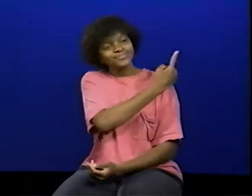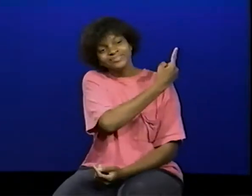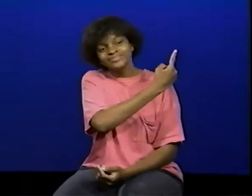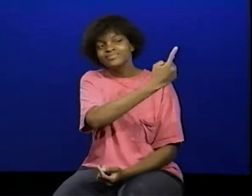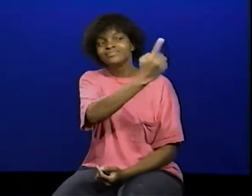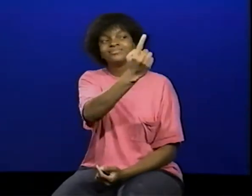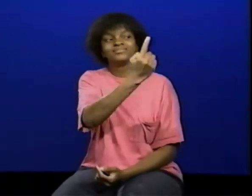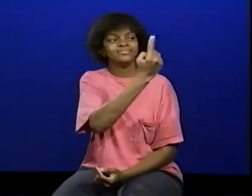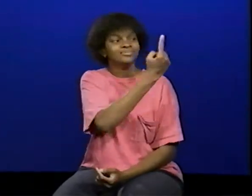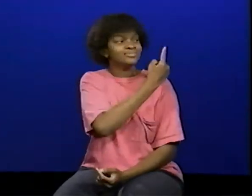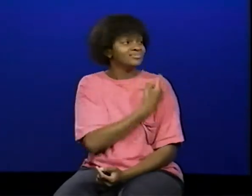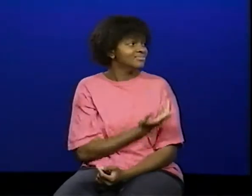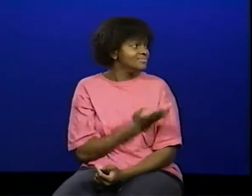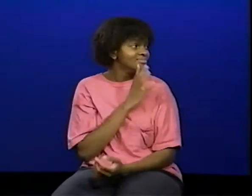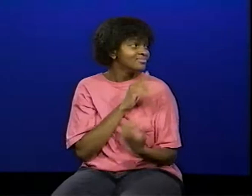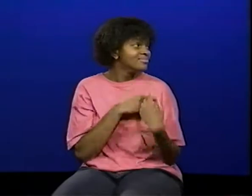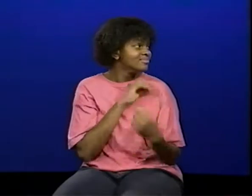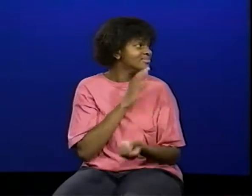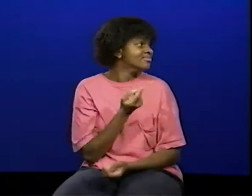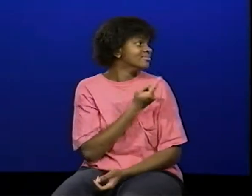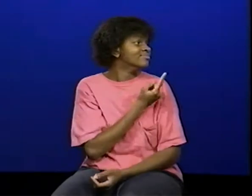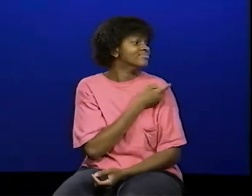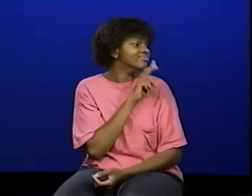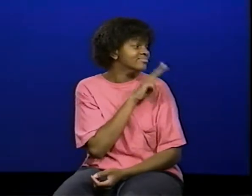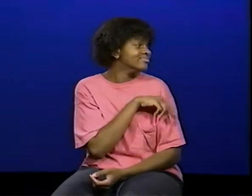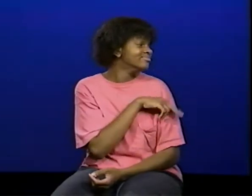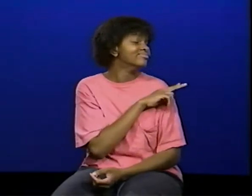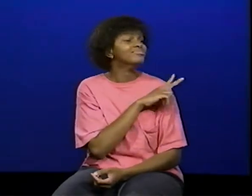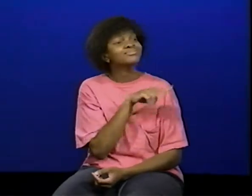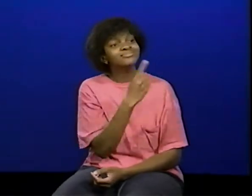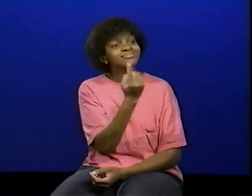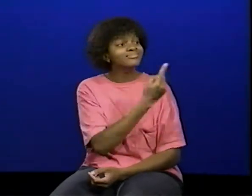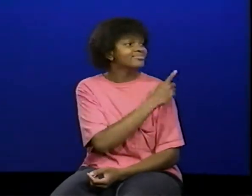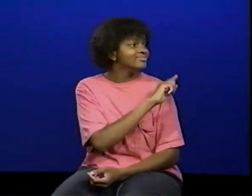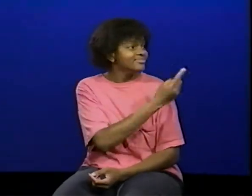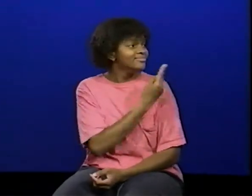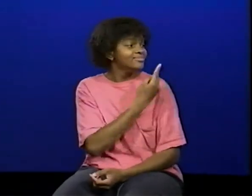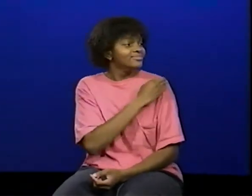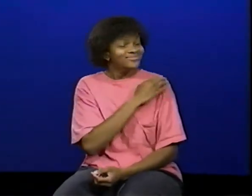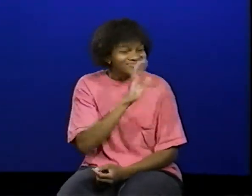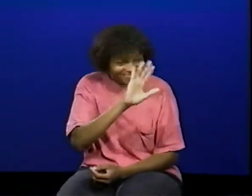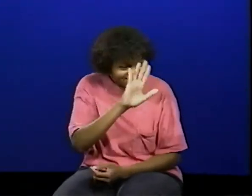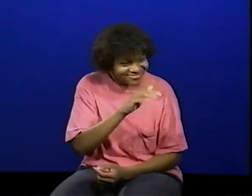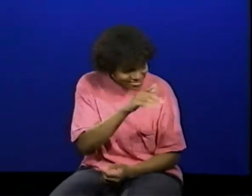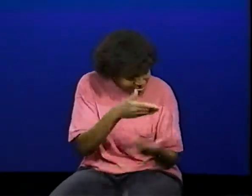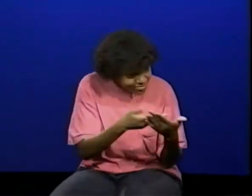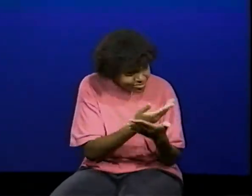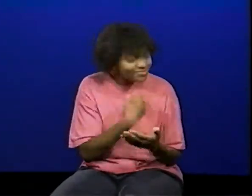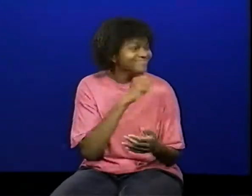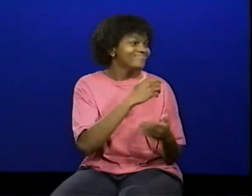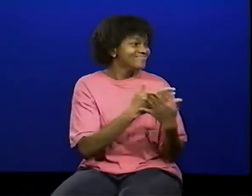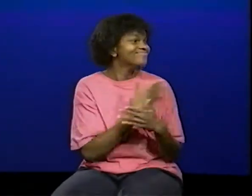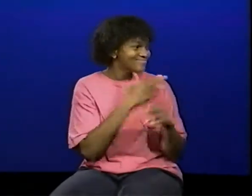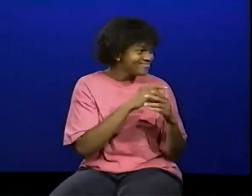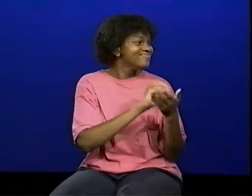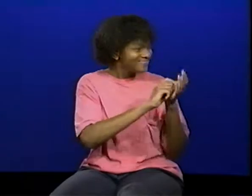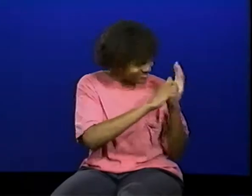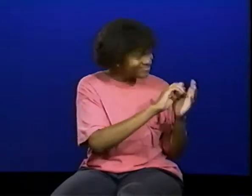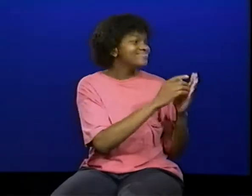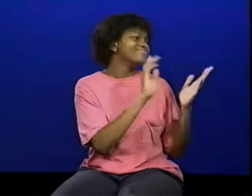do, and I started nodding again. And I tried to stay awake by noticing all the people who were walking up and down the hall.